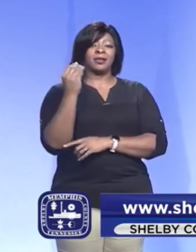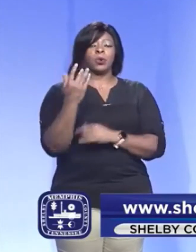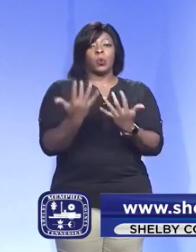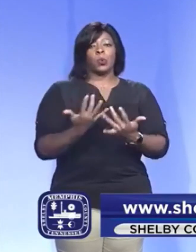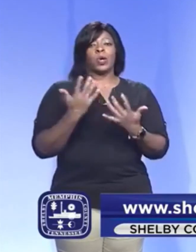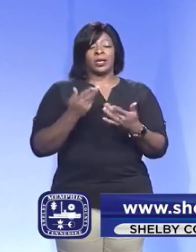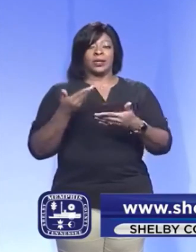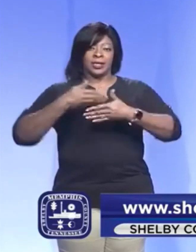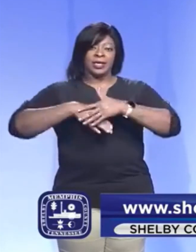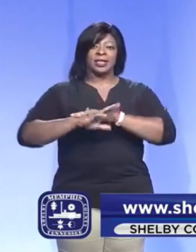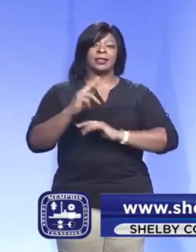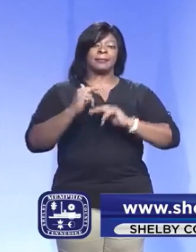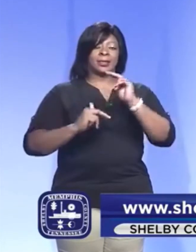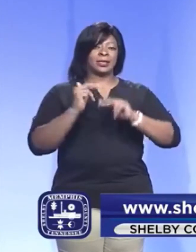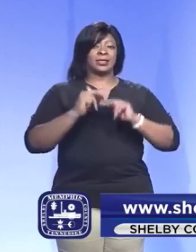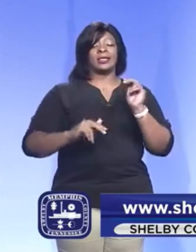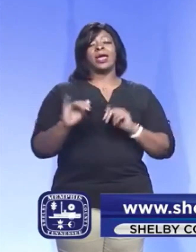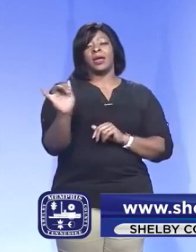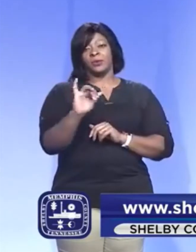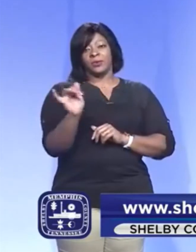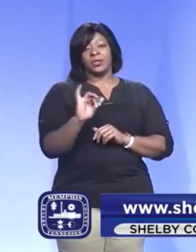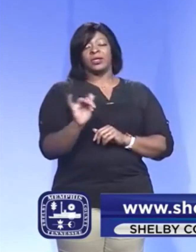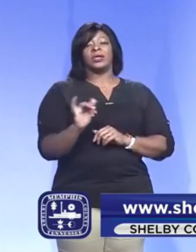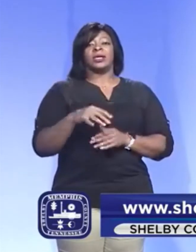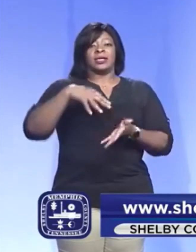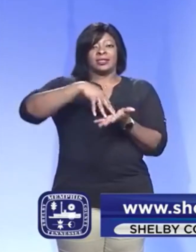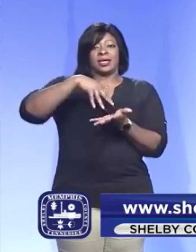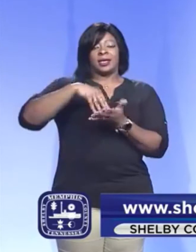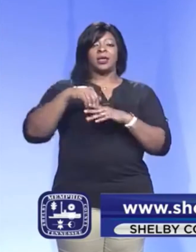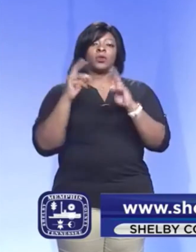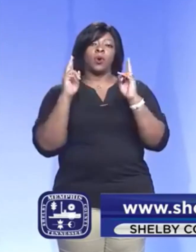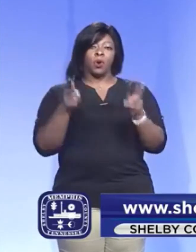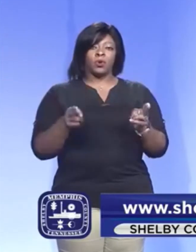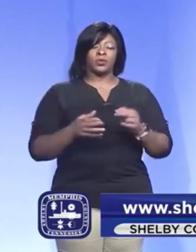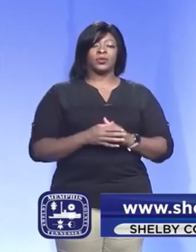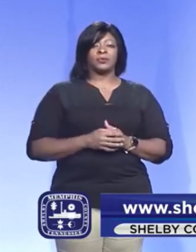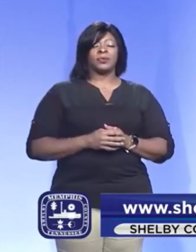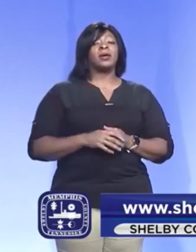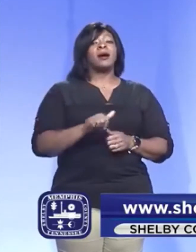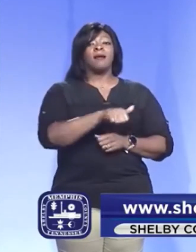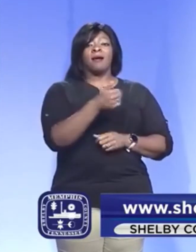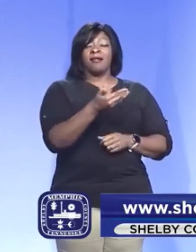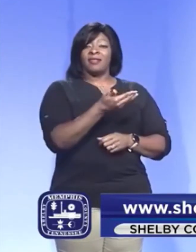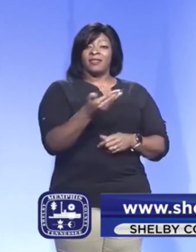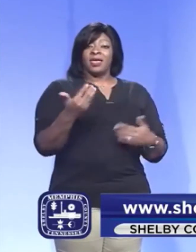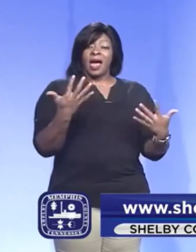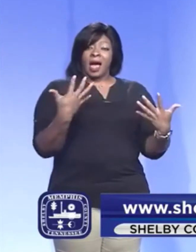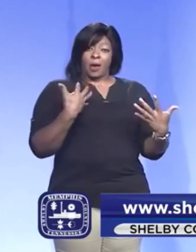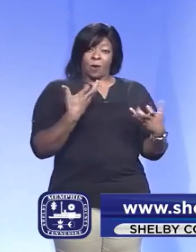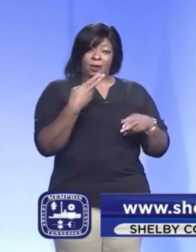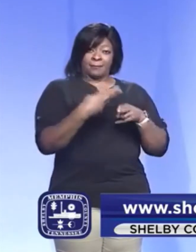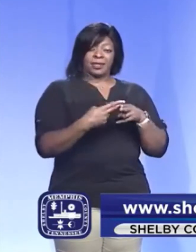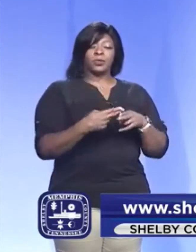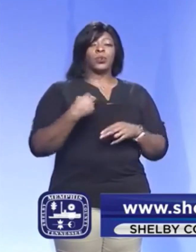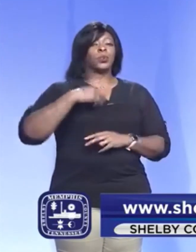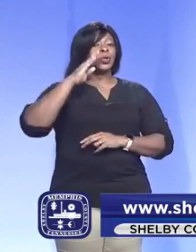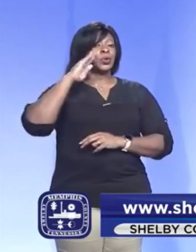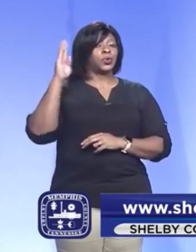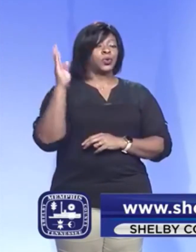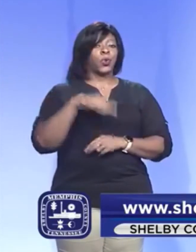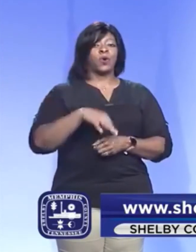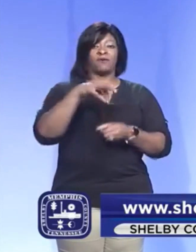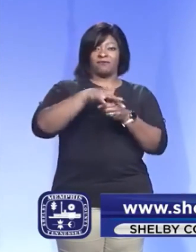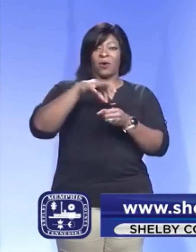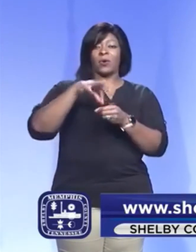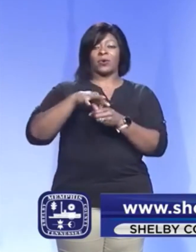get in, as well as they're in the halls. The other thing I want to mention is we well know that voting